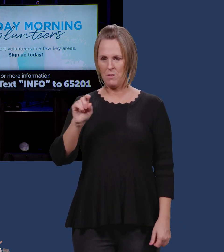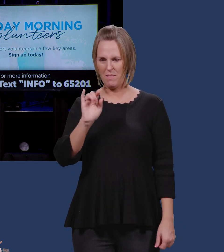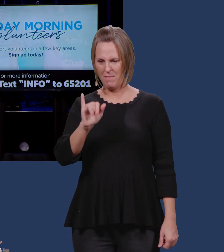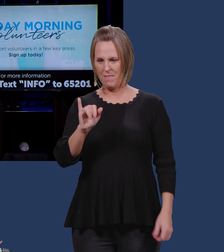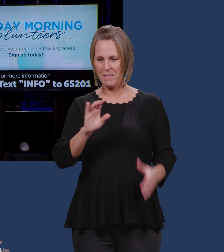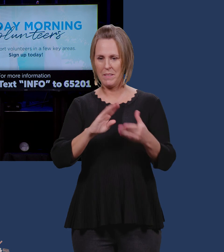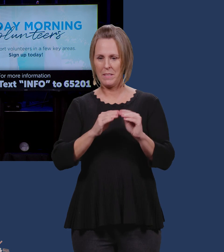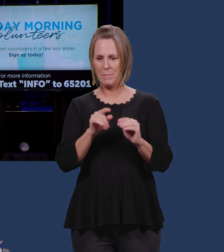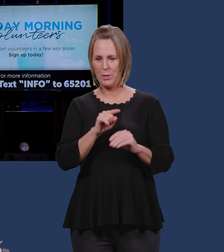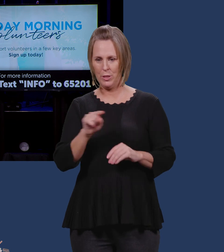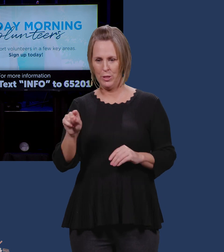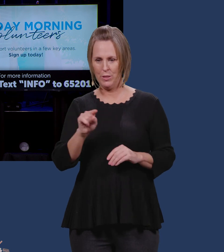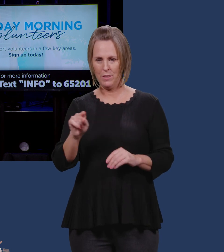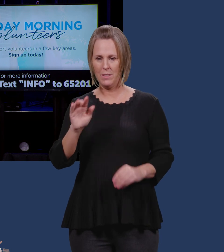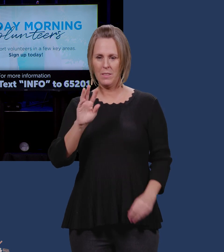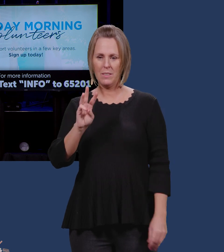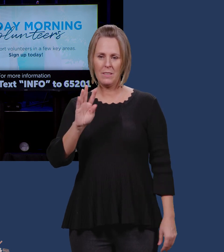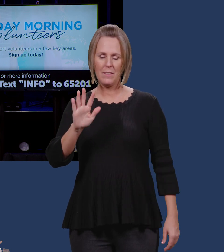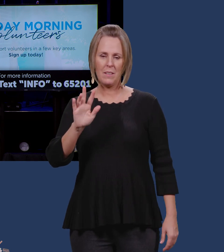65201. Info to